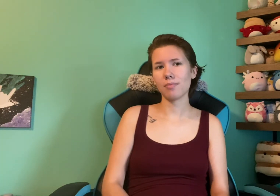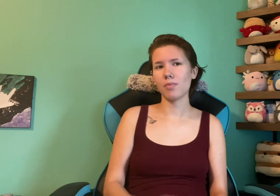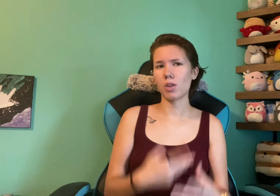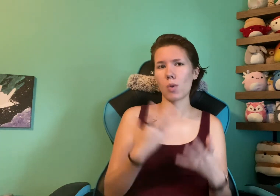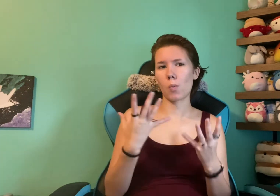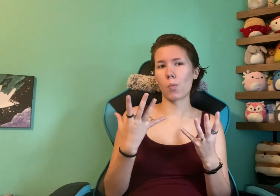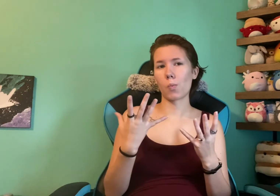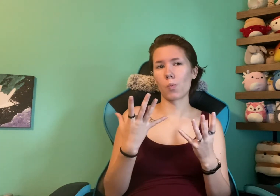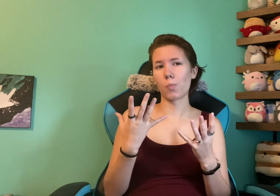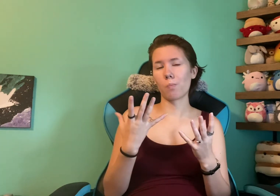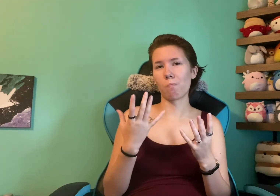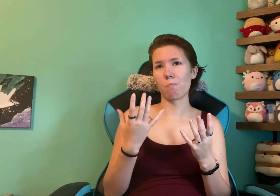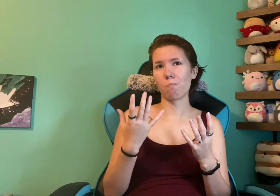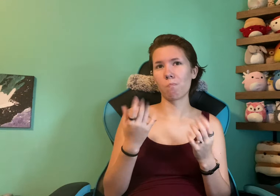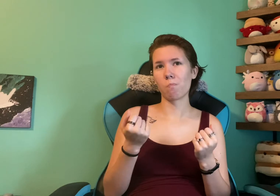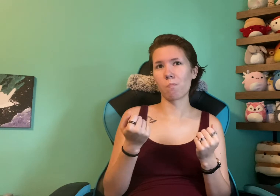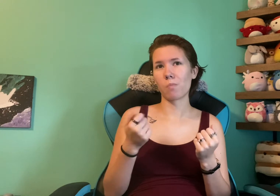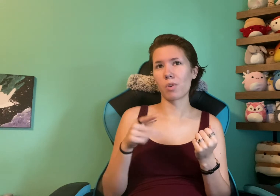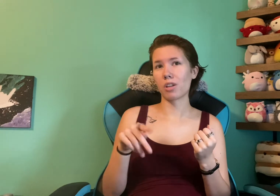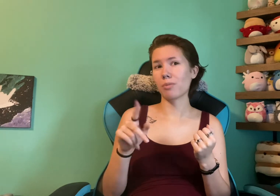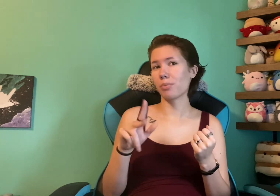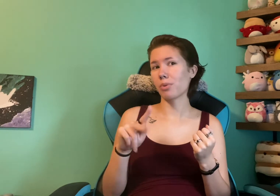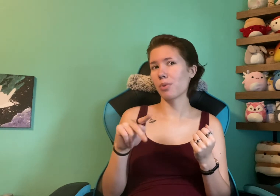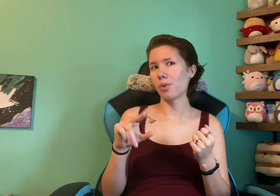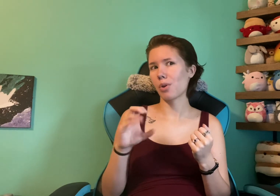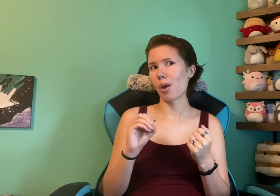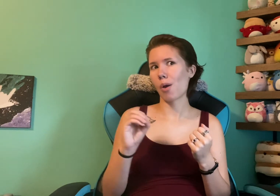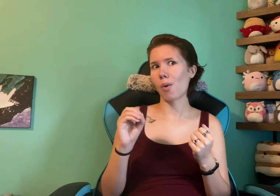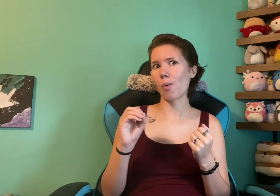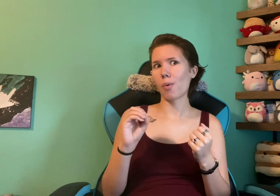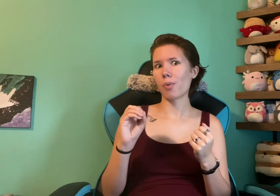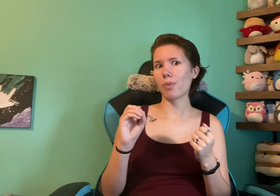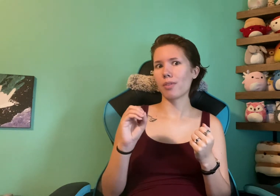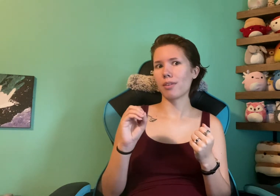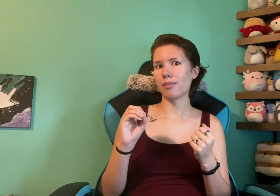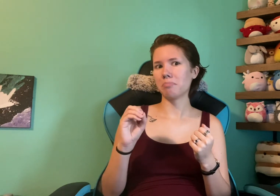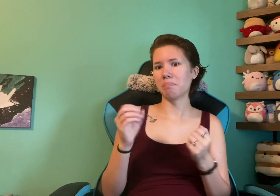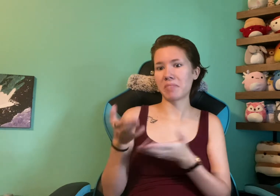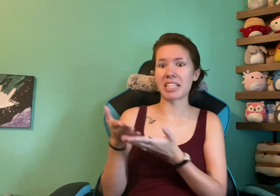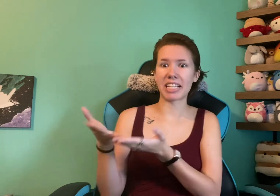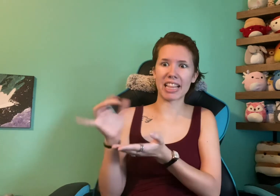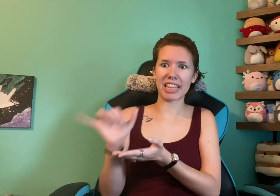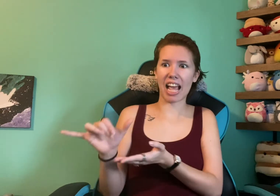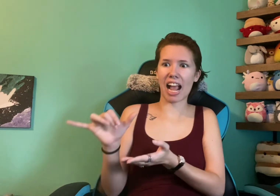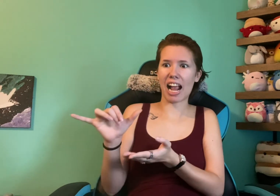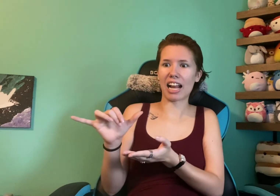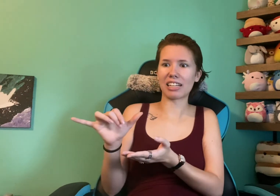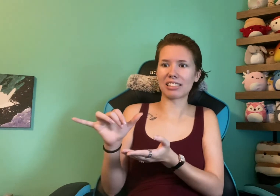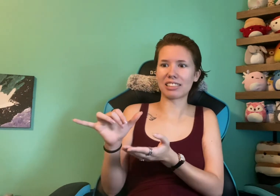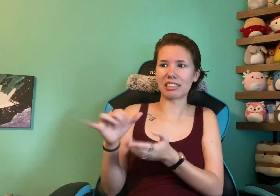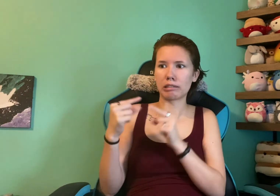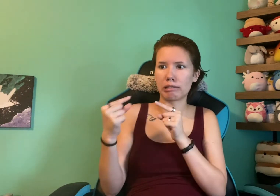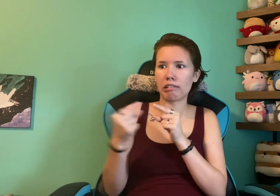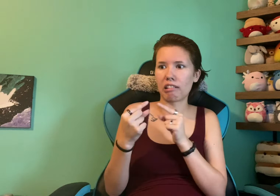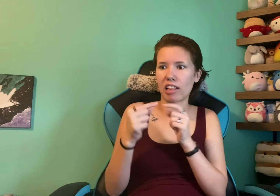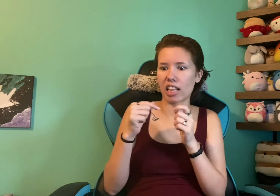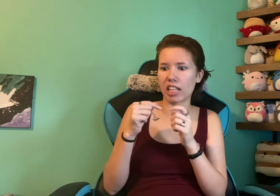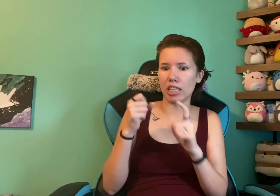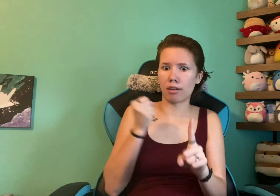that disrupted the Neptune system at some point in the past? It's really hard to prove any of these things, but